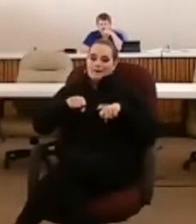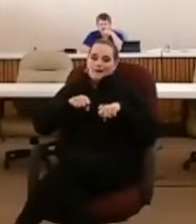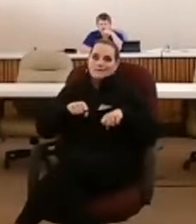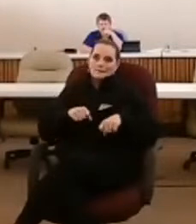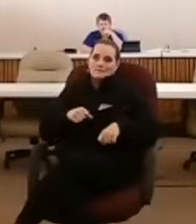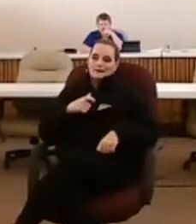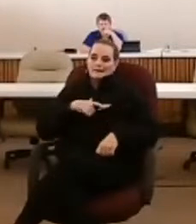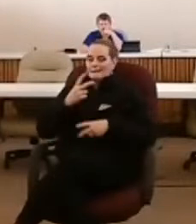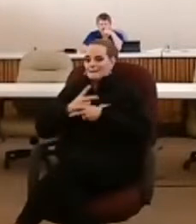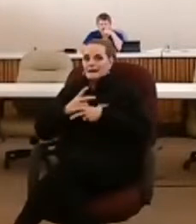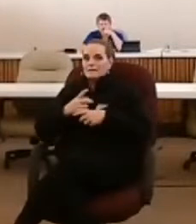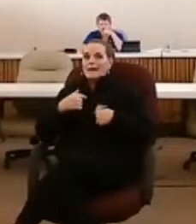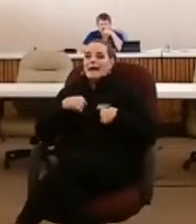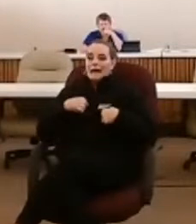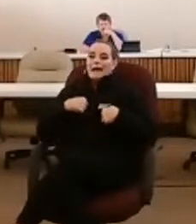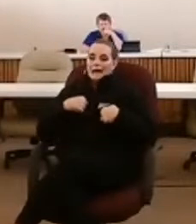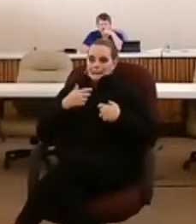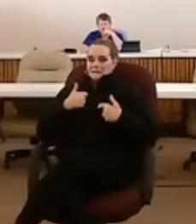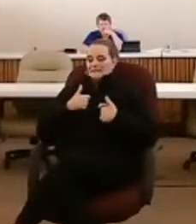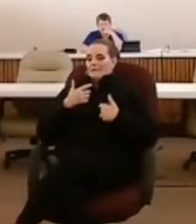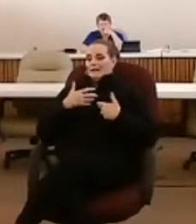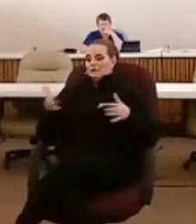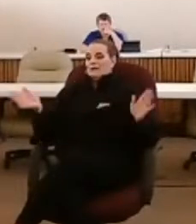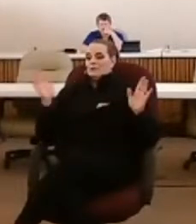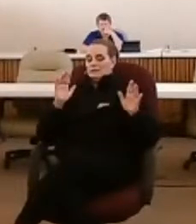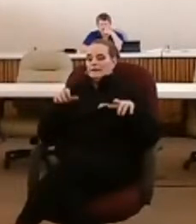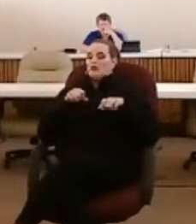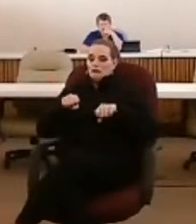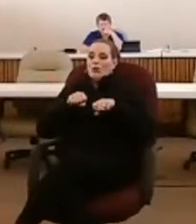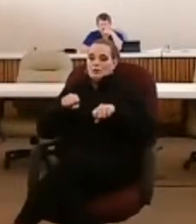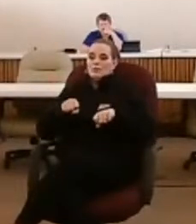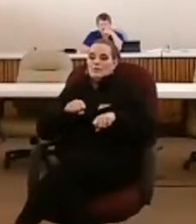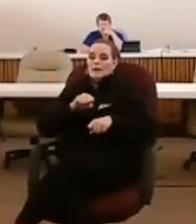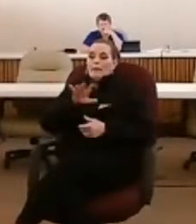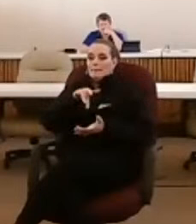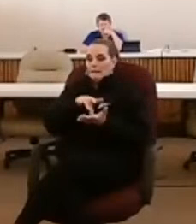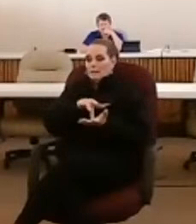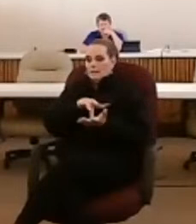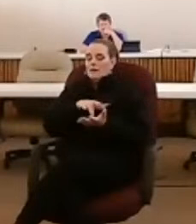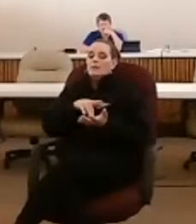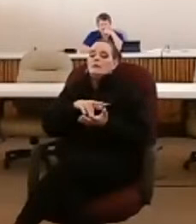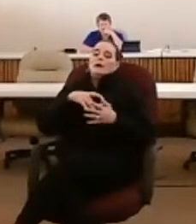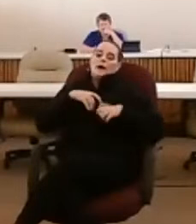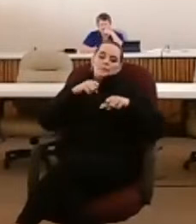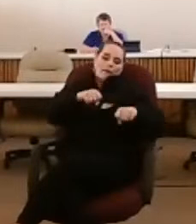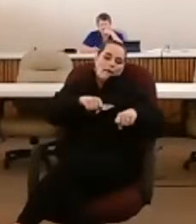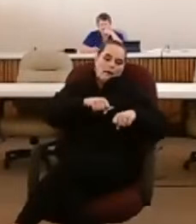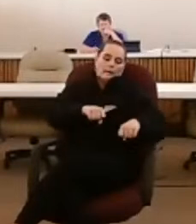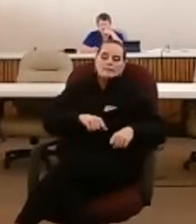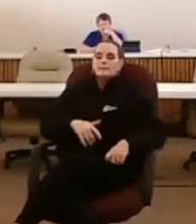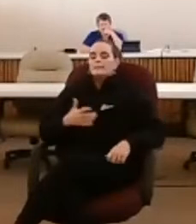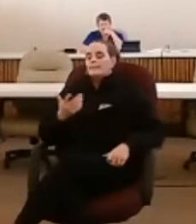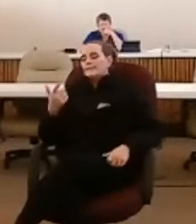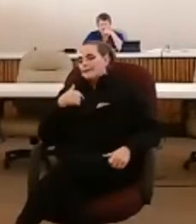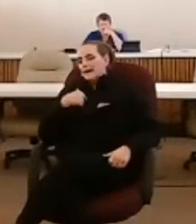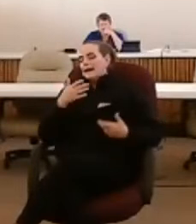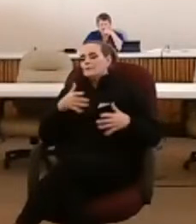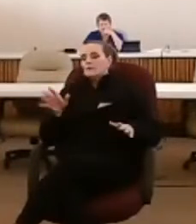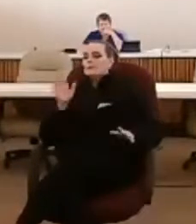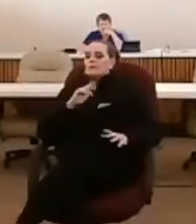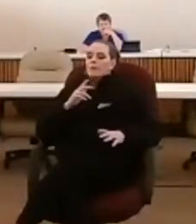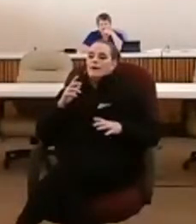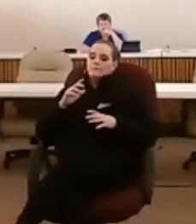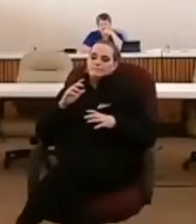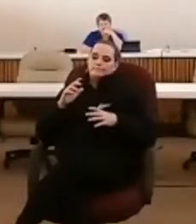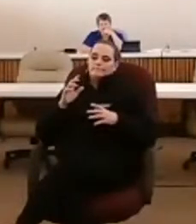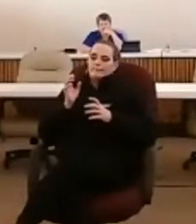care of, I generally take care of that big green space in the middle. I mow it. If there's a rut in there, I generally will go out and rake it up and fix